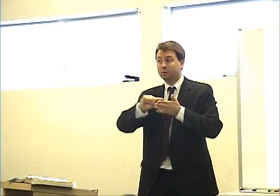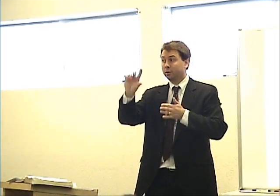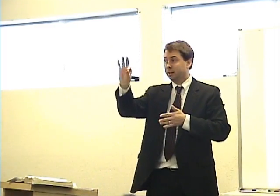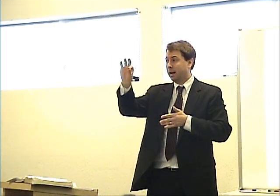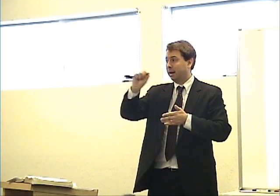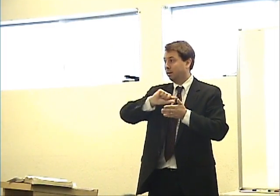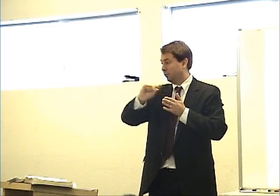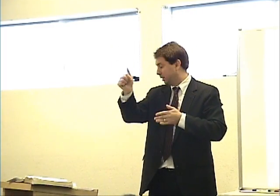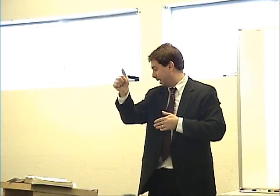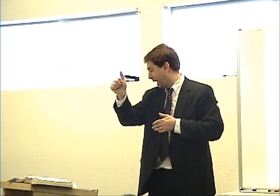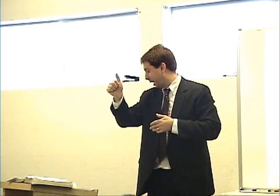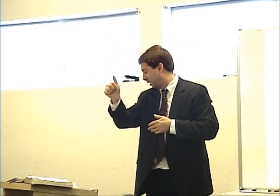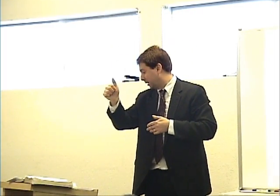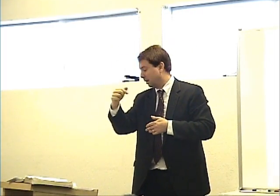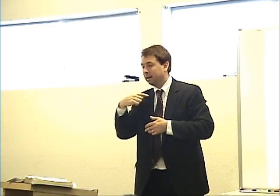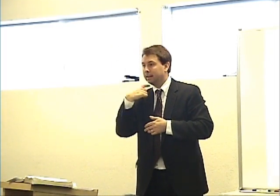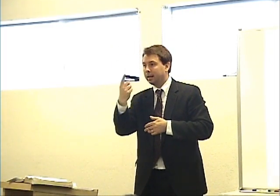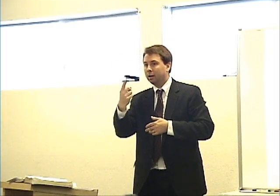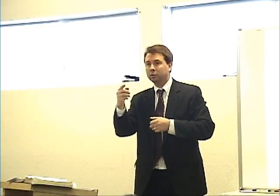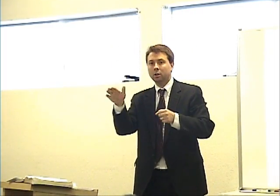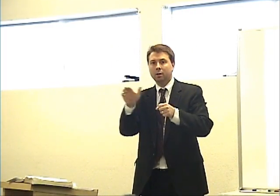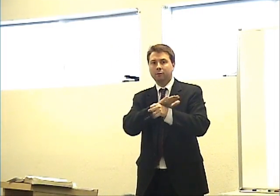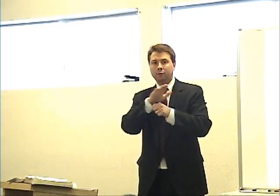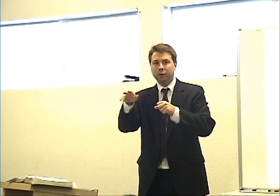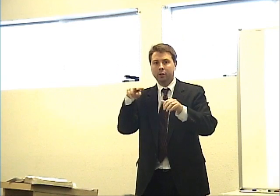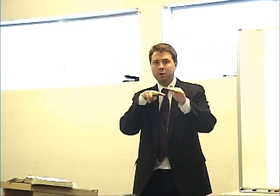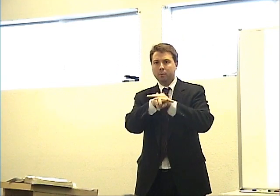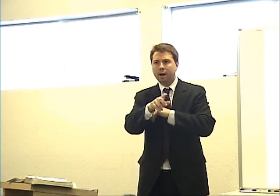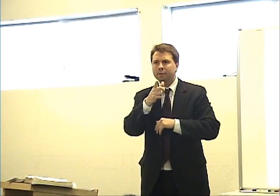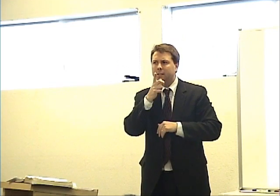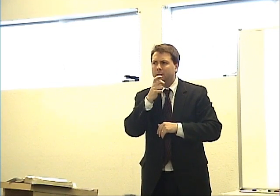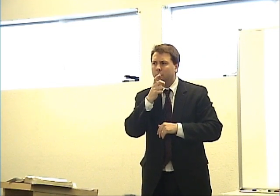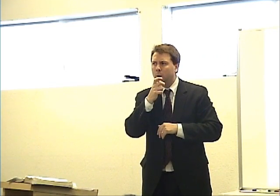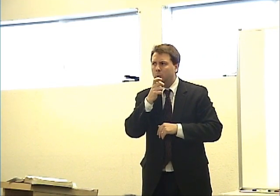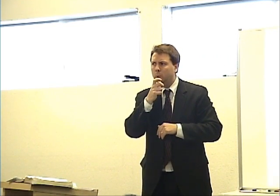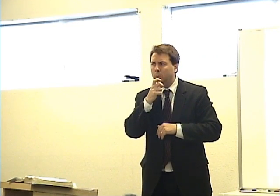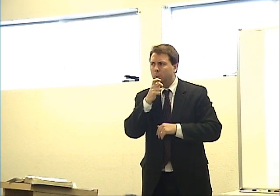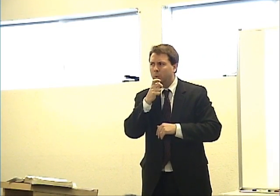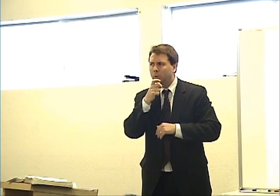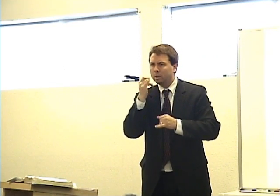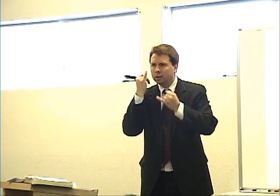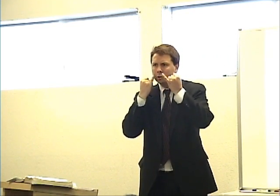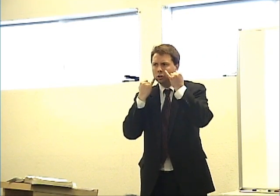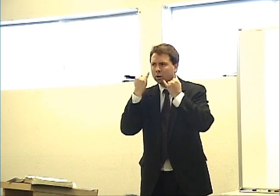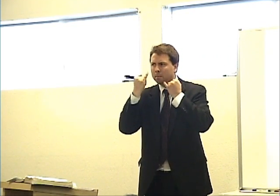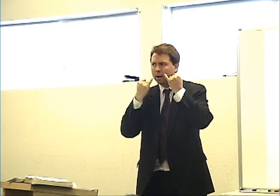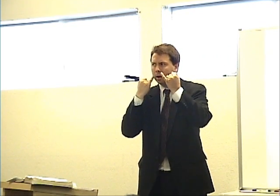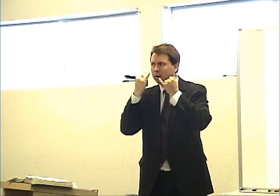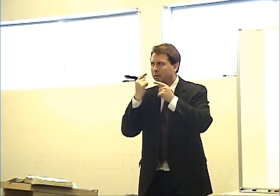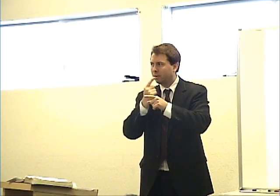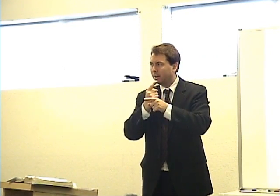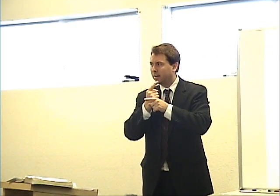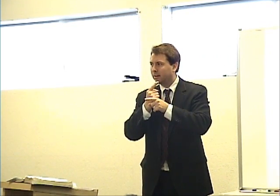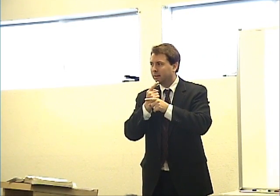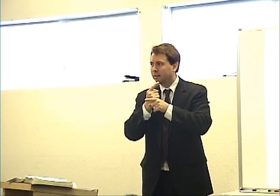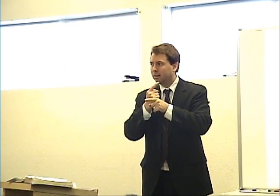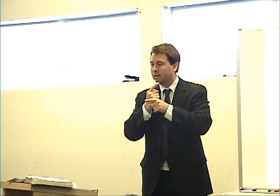Verse 9, verse 10 tells, fulfill the prophecy of who? Jeremiah, right?